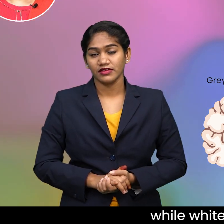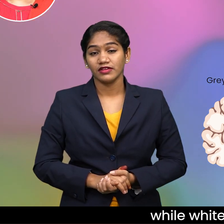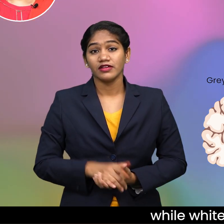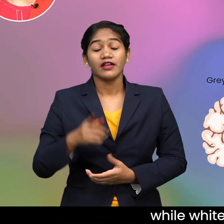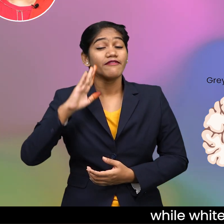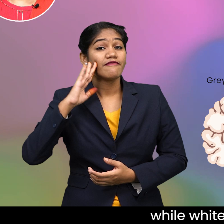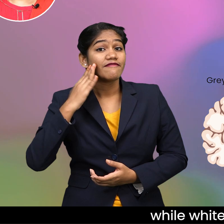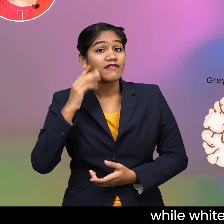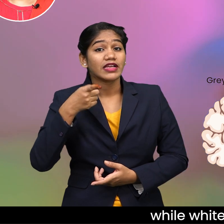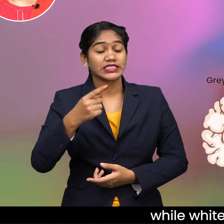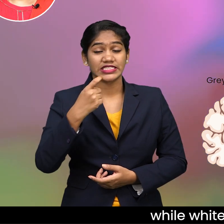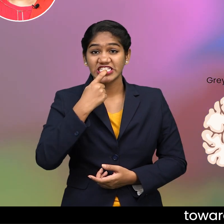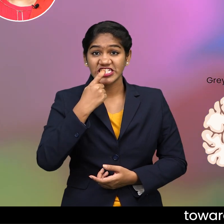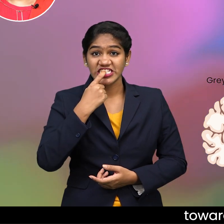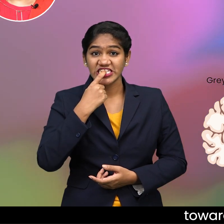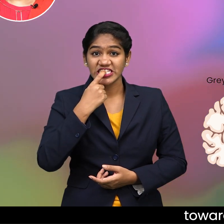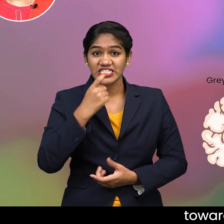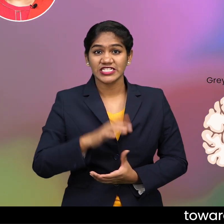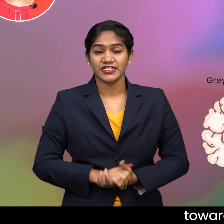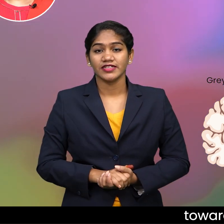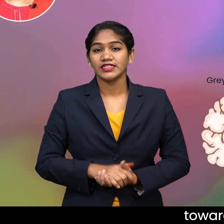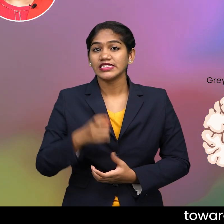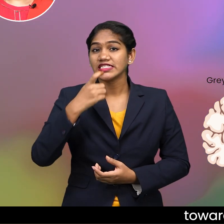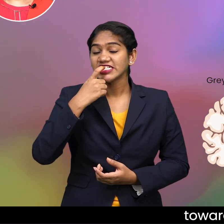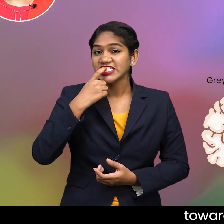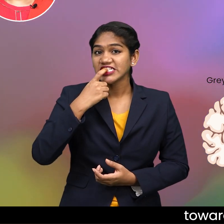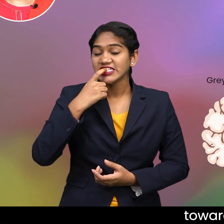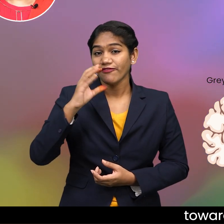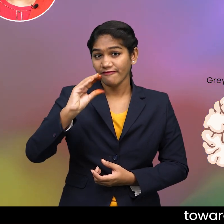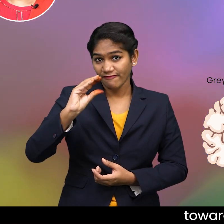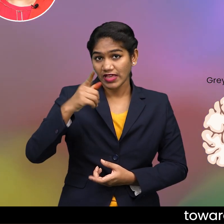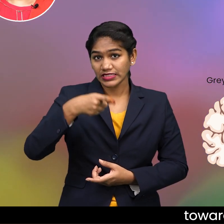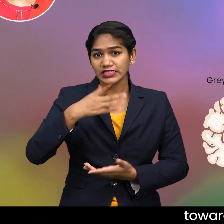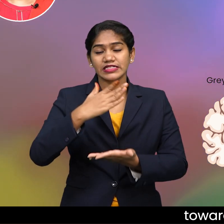while white matter is present towards the center.